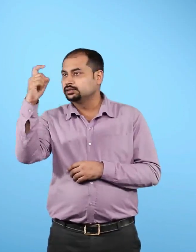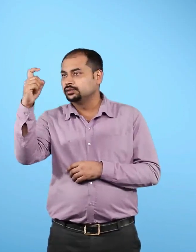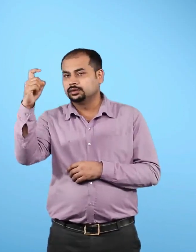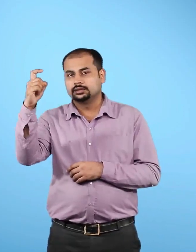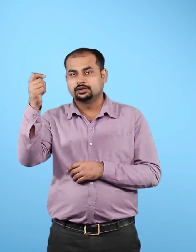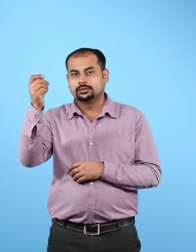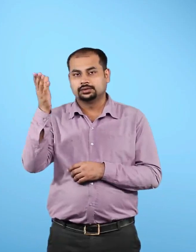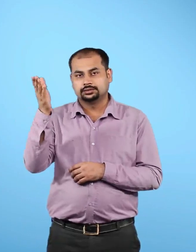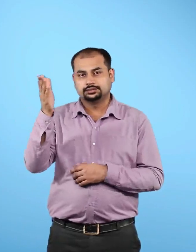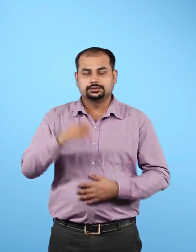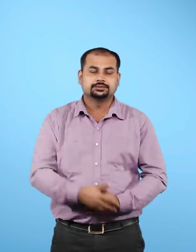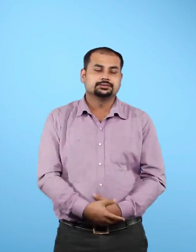0.37.